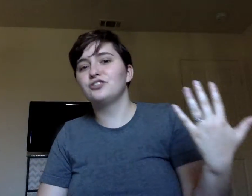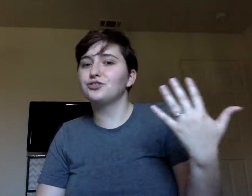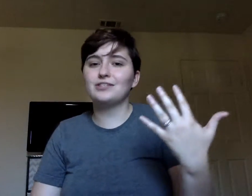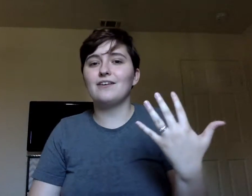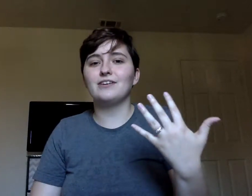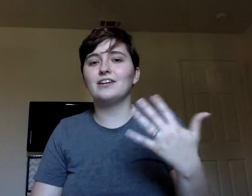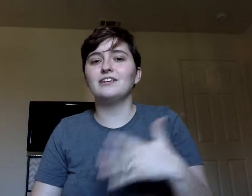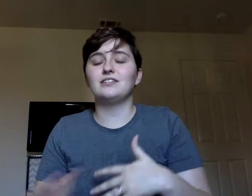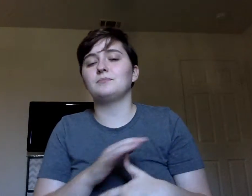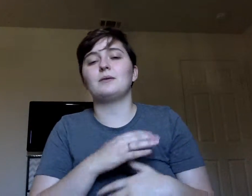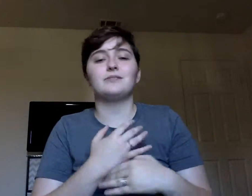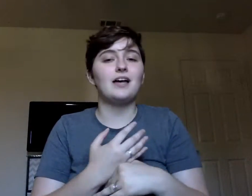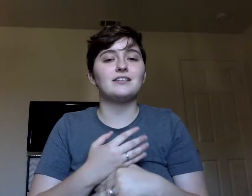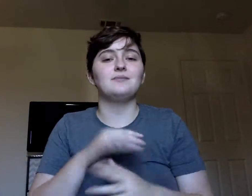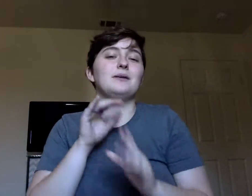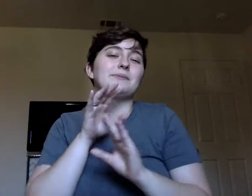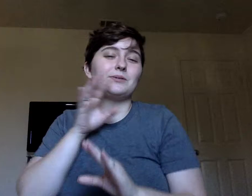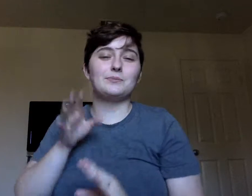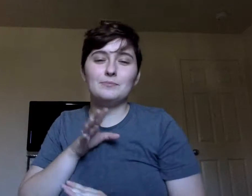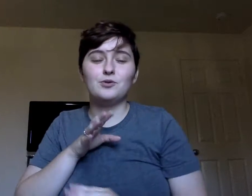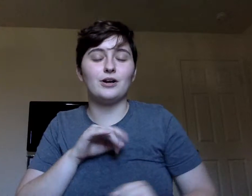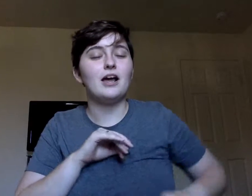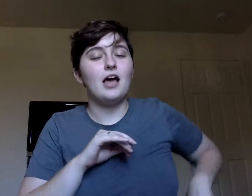or 7, sometimes less, sometimes a little bit more,